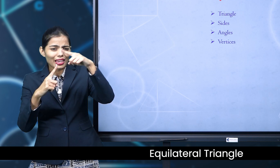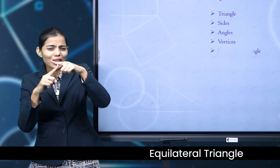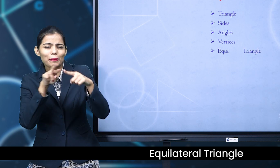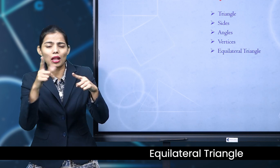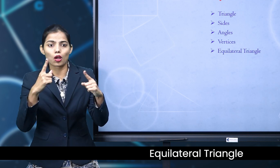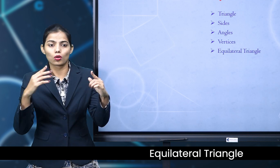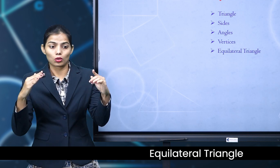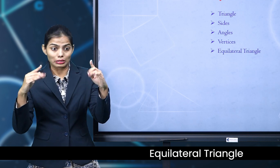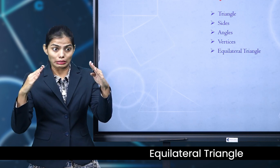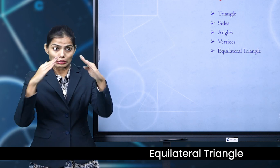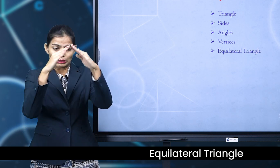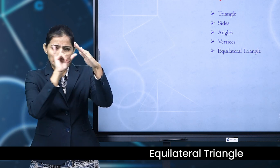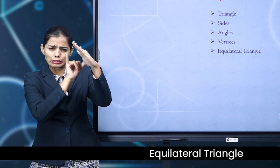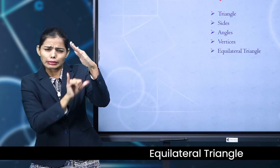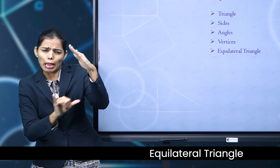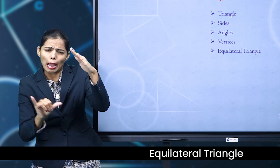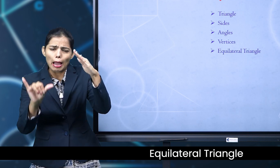equilateral triangle,